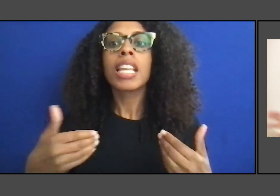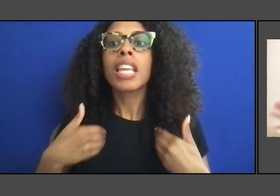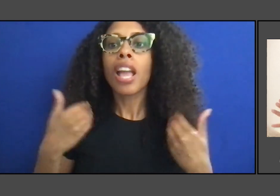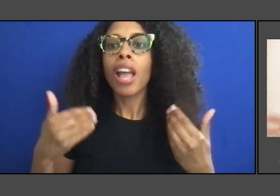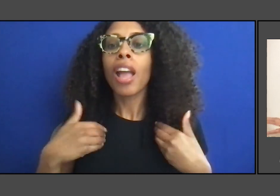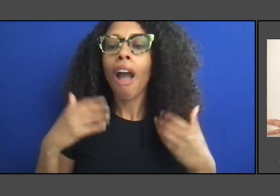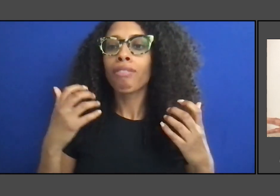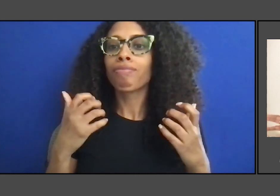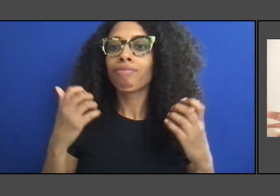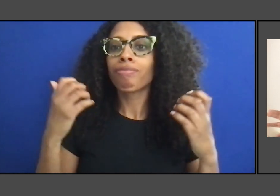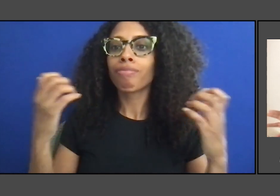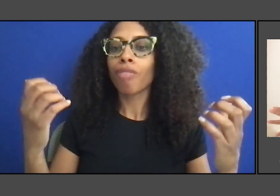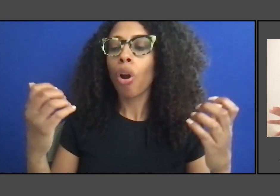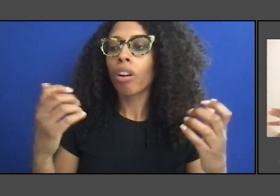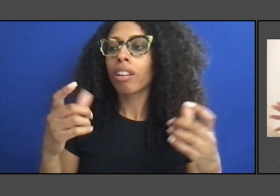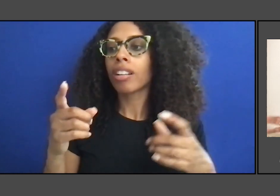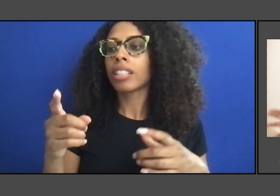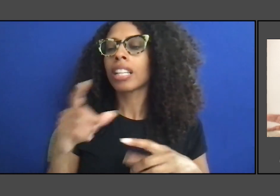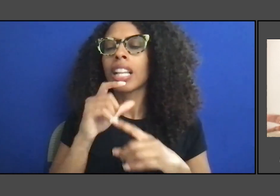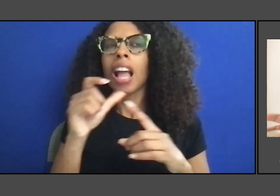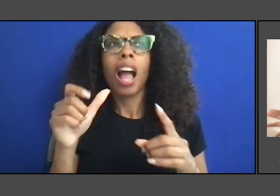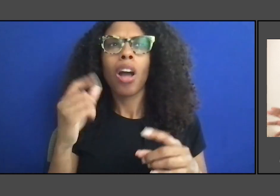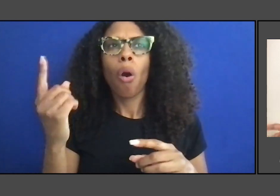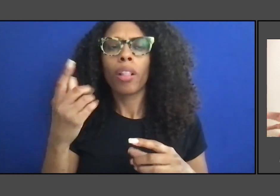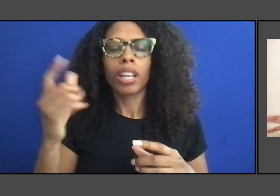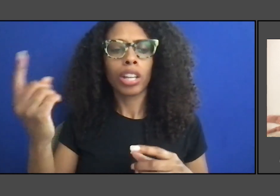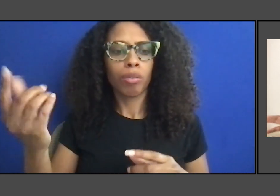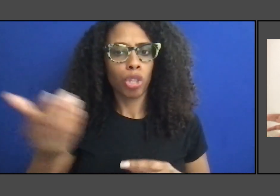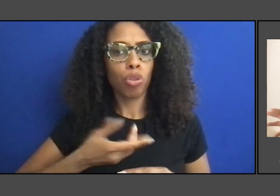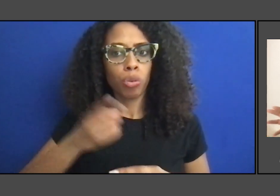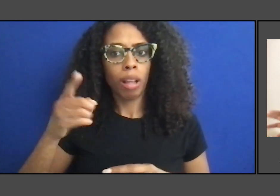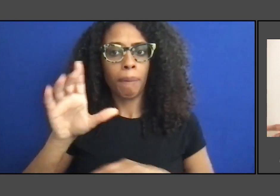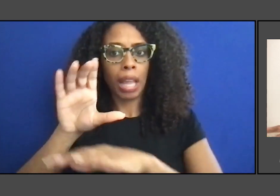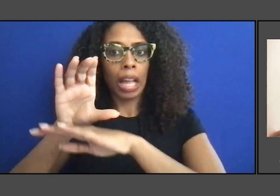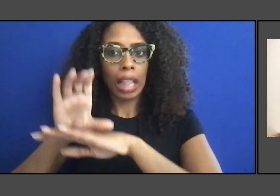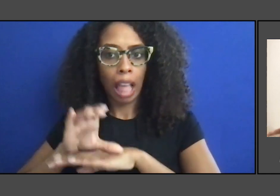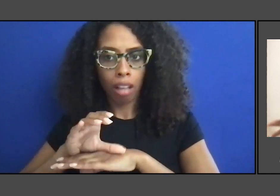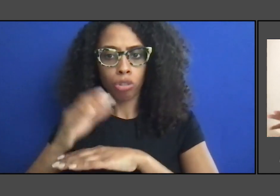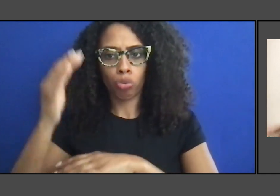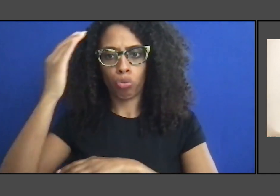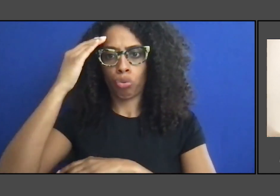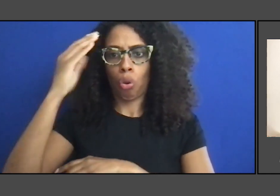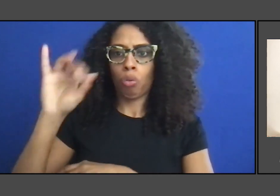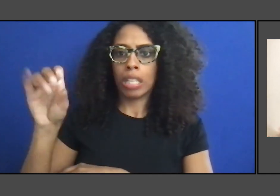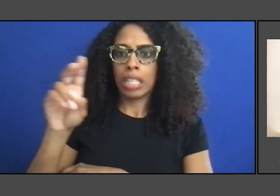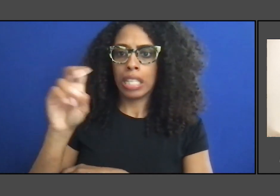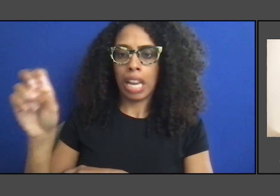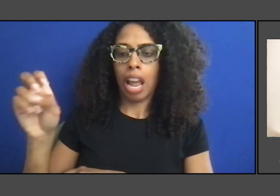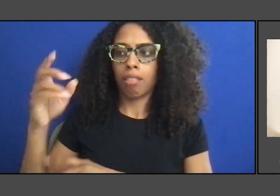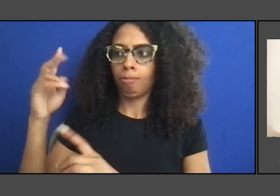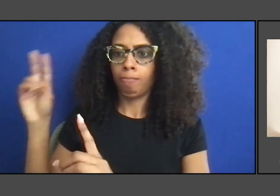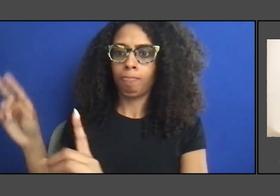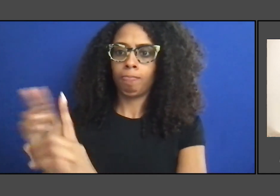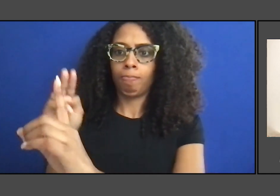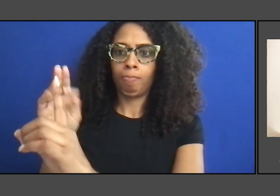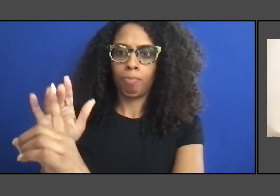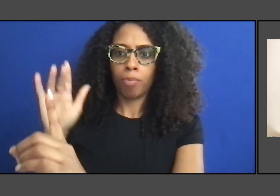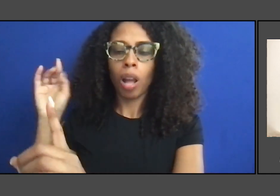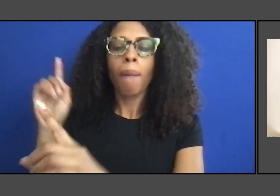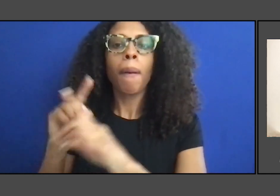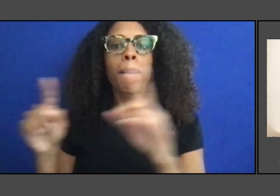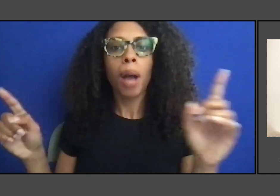classic jazz figures, but through talking about the ways that the music informs their own music